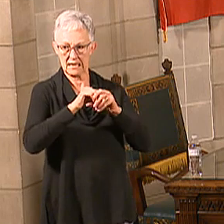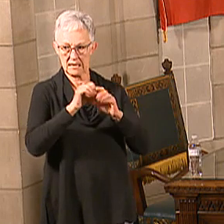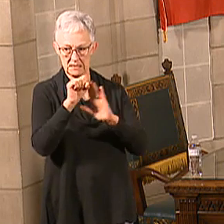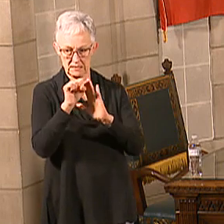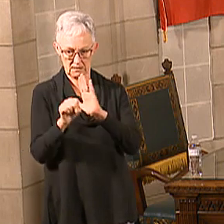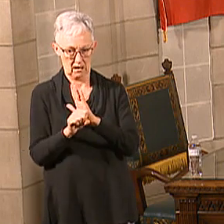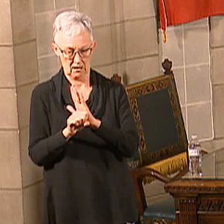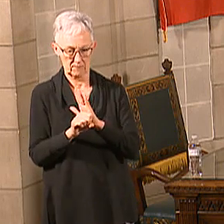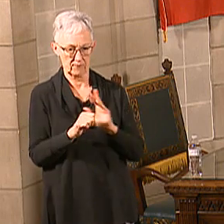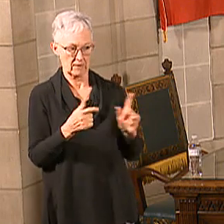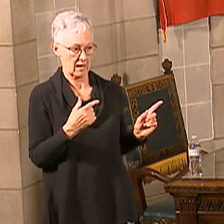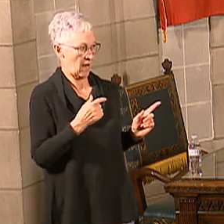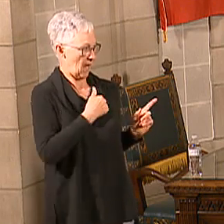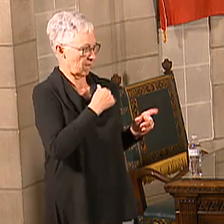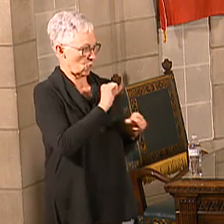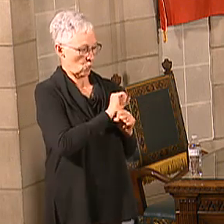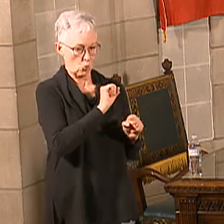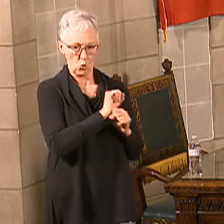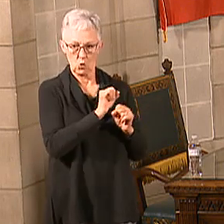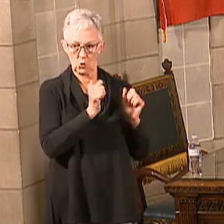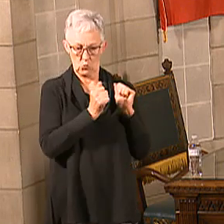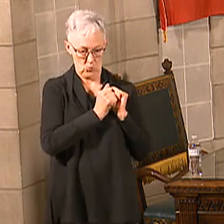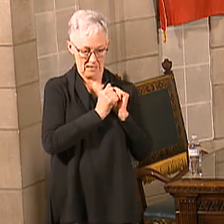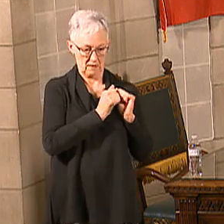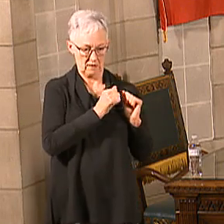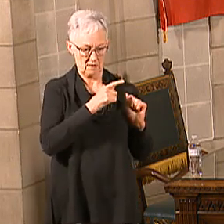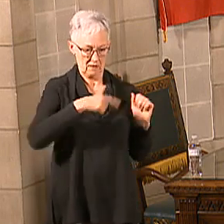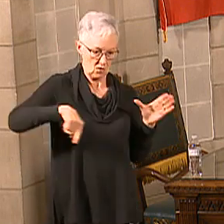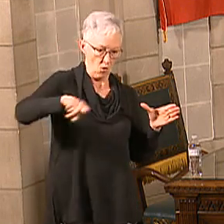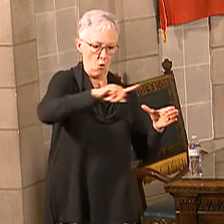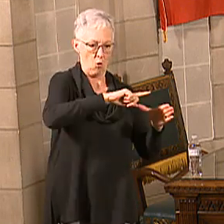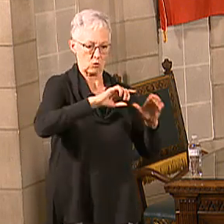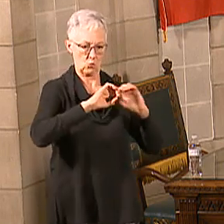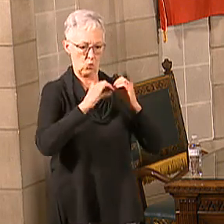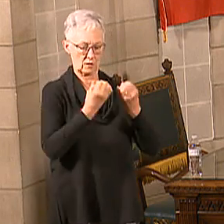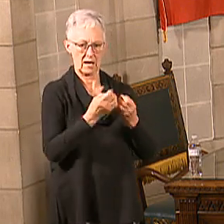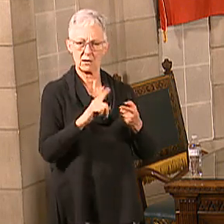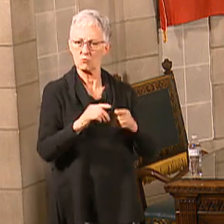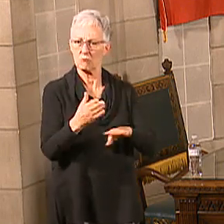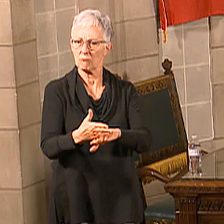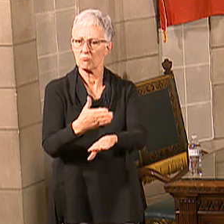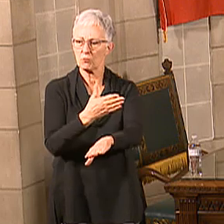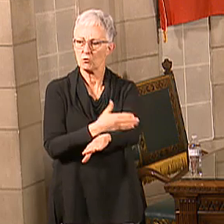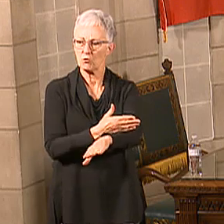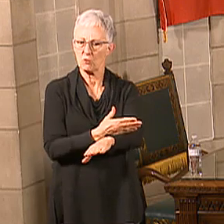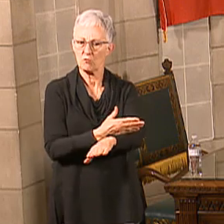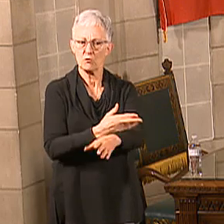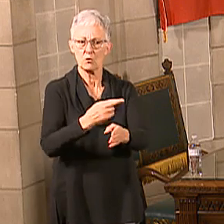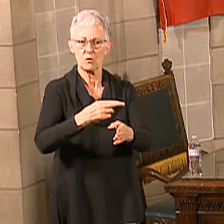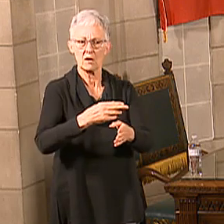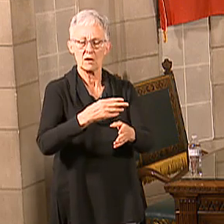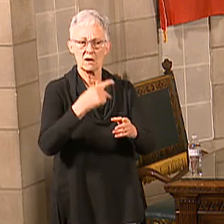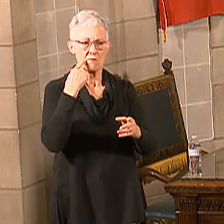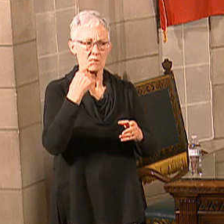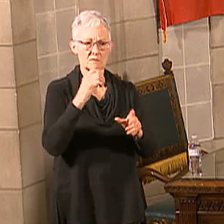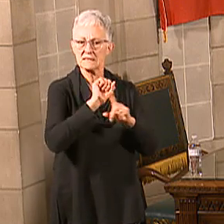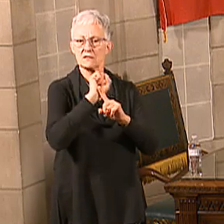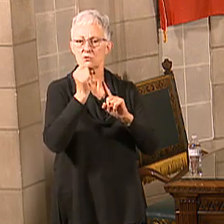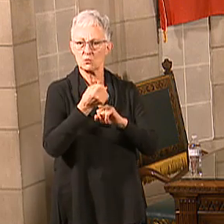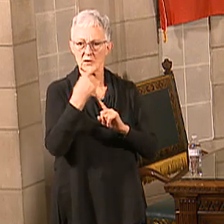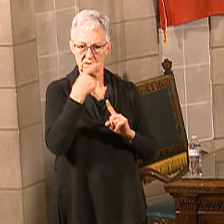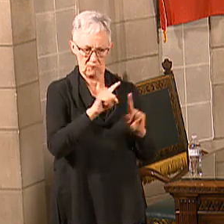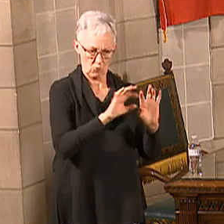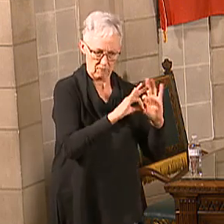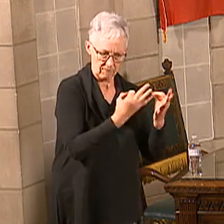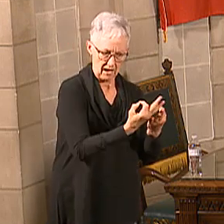with them as they improve the outcomes for children and families by providing focused prevention support services, but